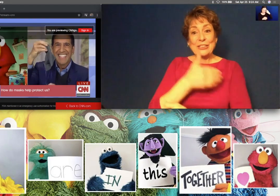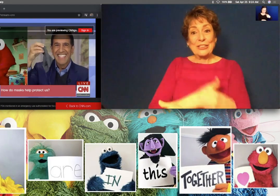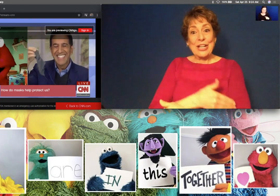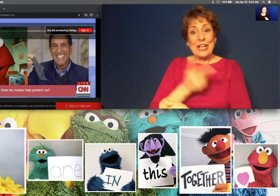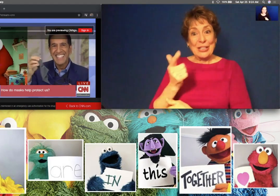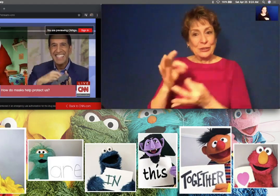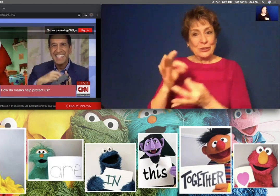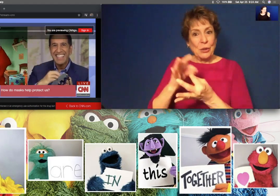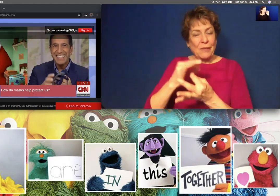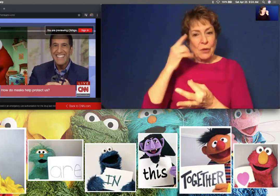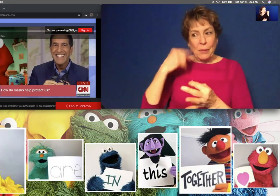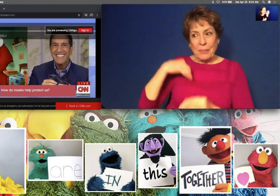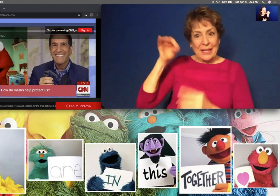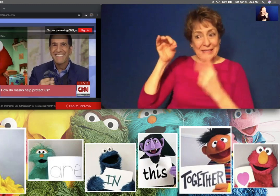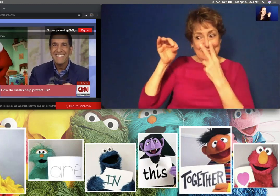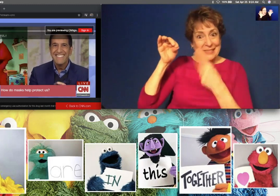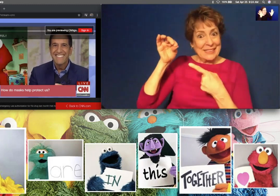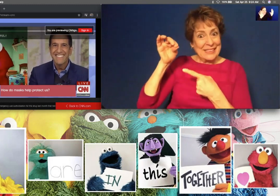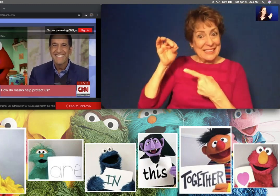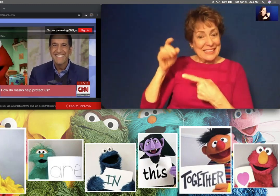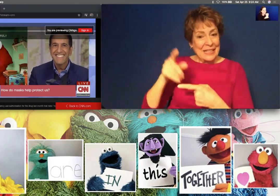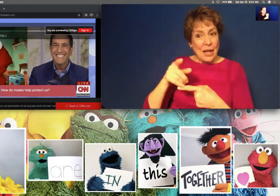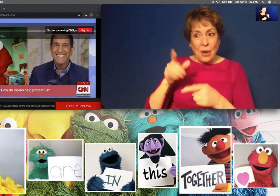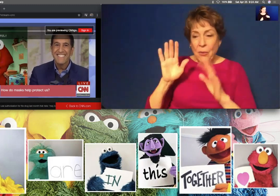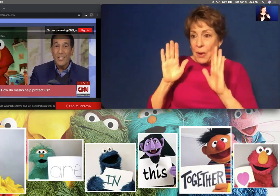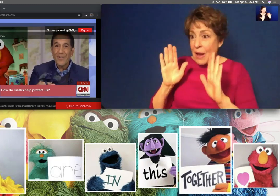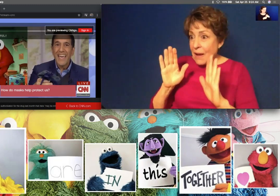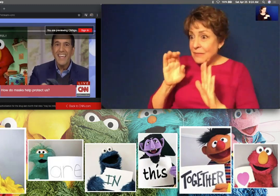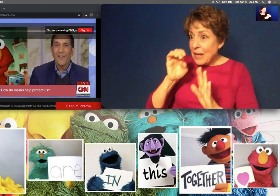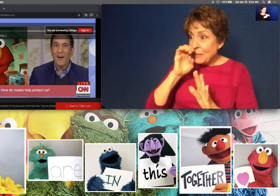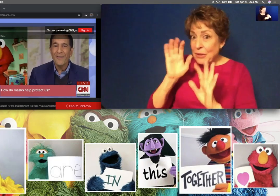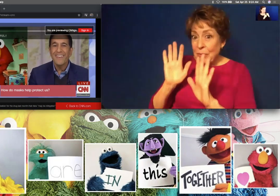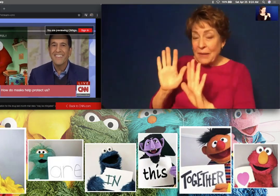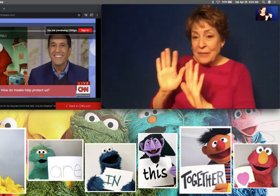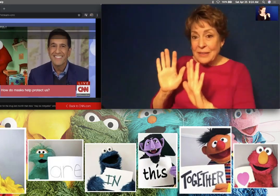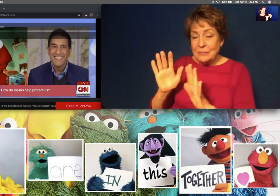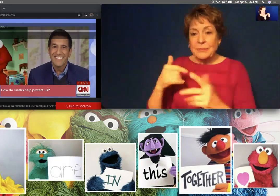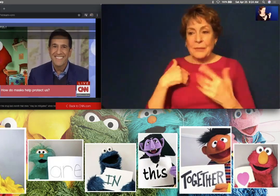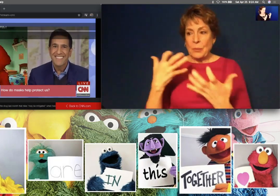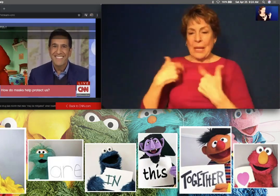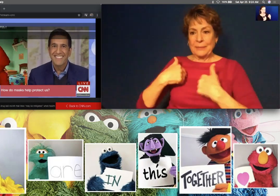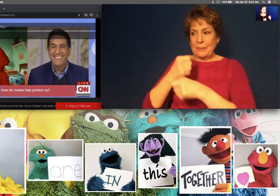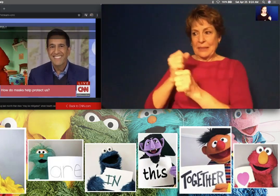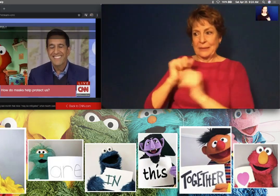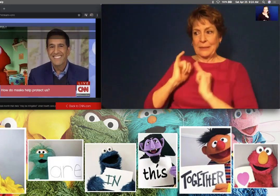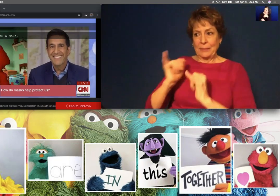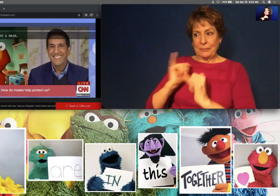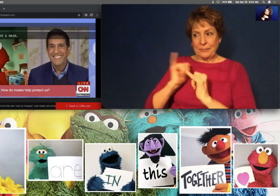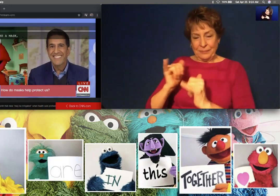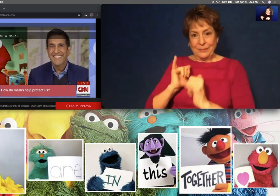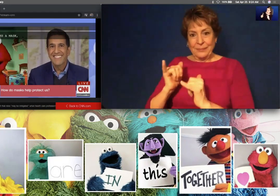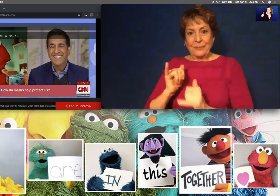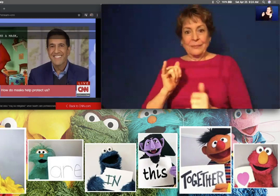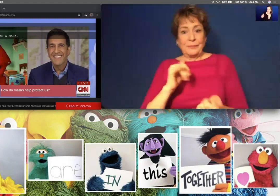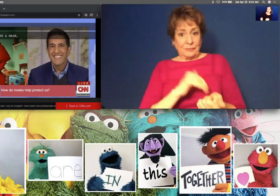did a great job. Oh, Elmo wants to make a mask, too. You can, Elmo. Oh, but Elmo can't make a mask,